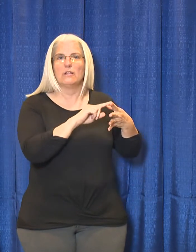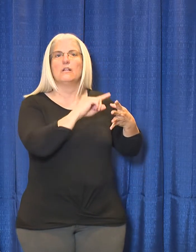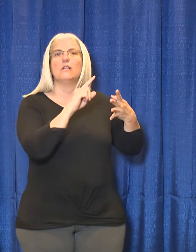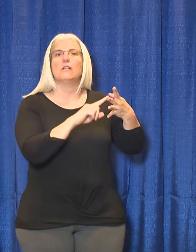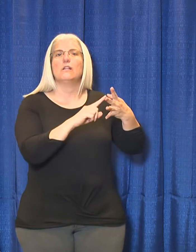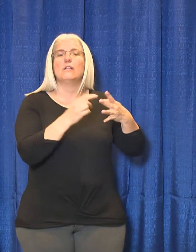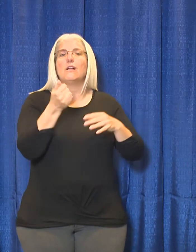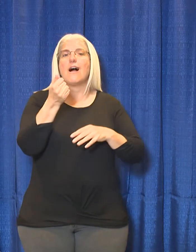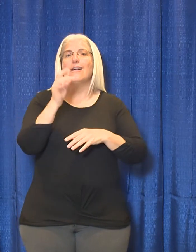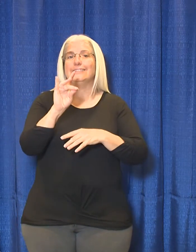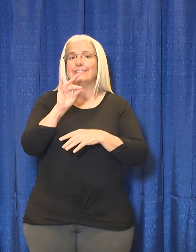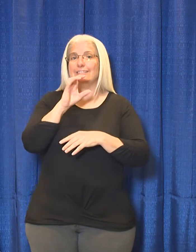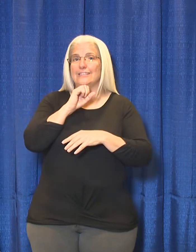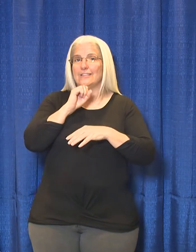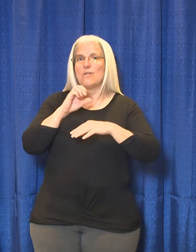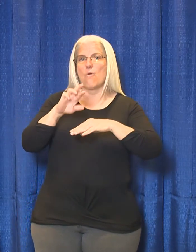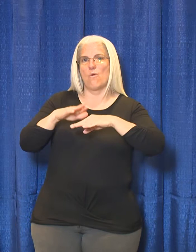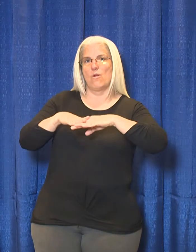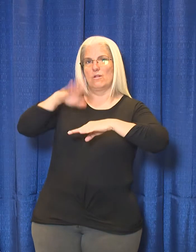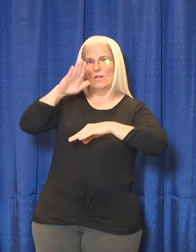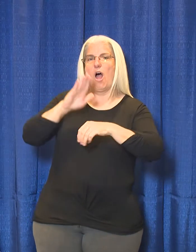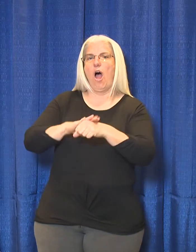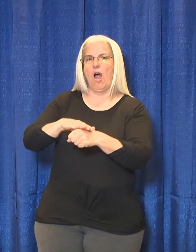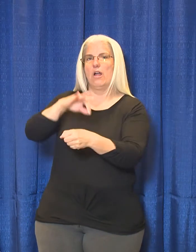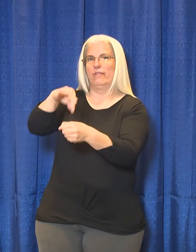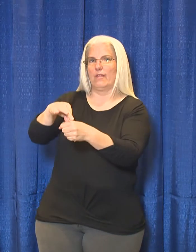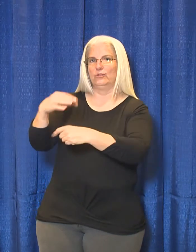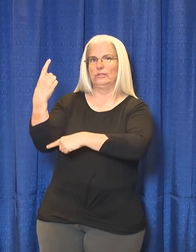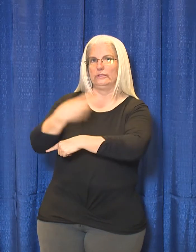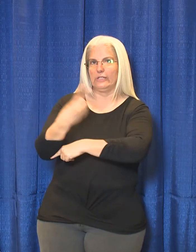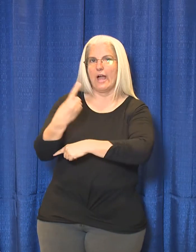years old or older on Election Day,